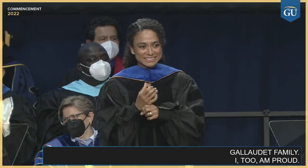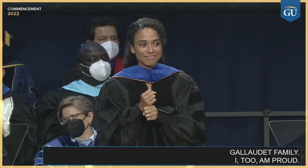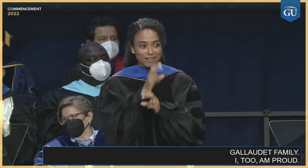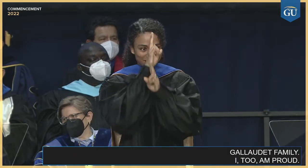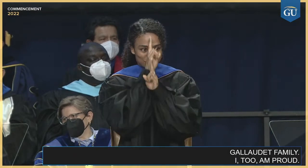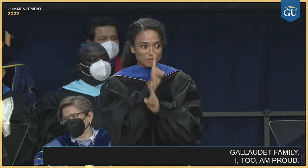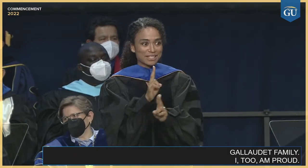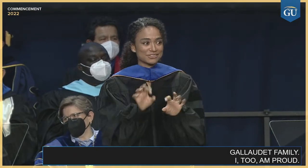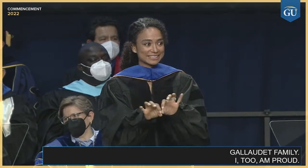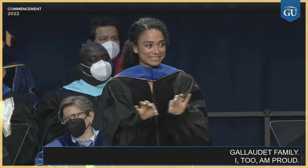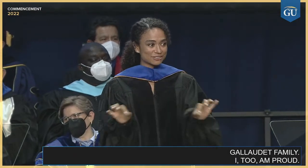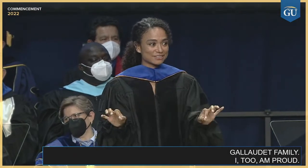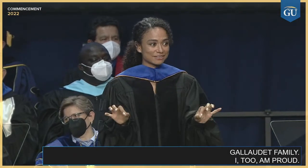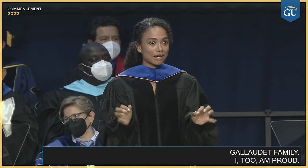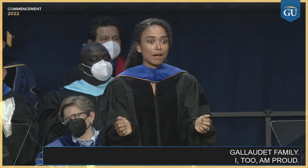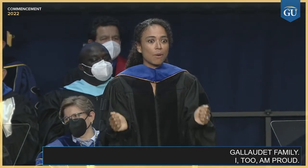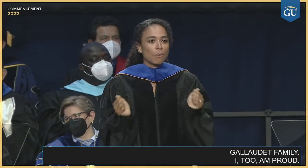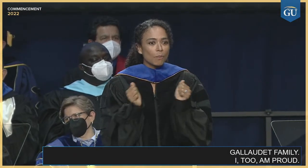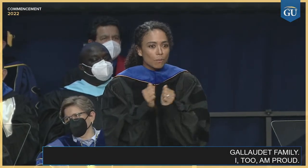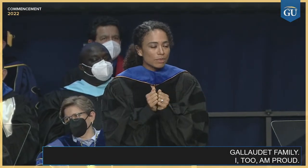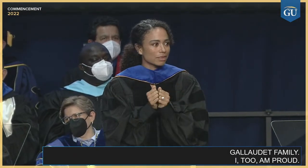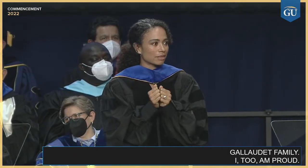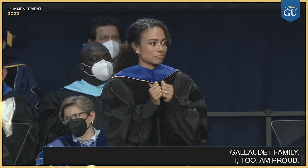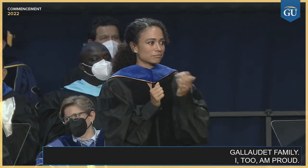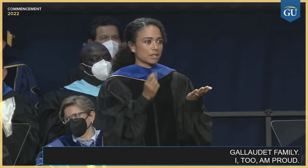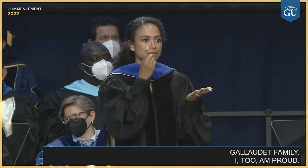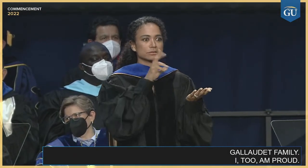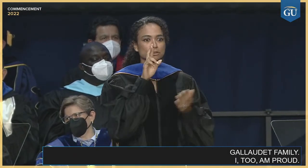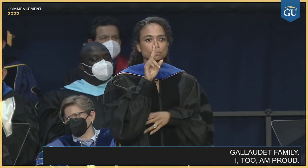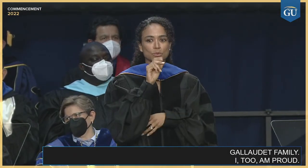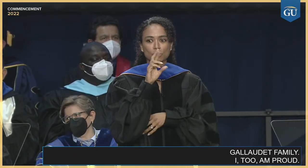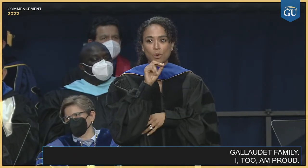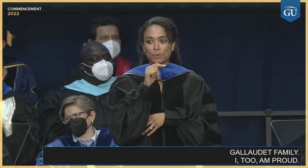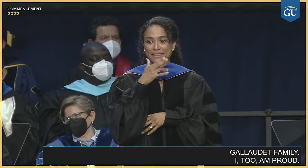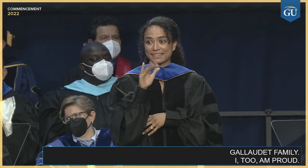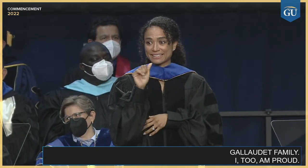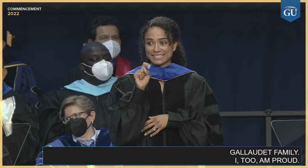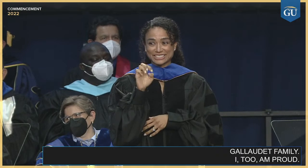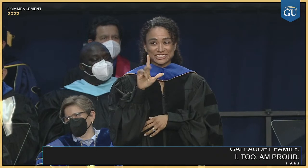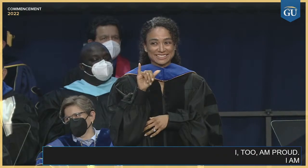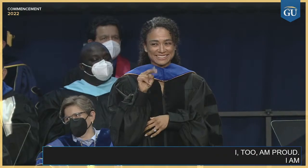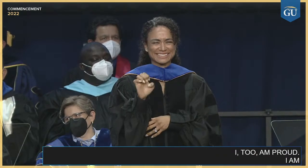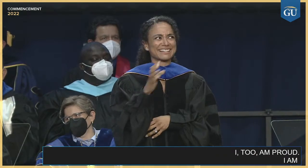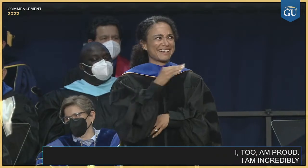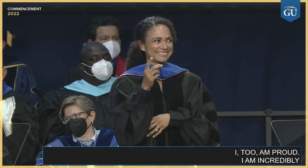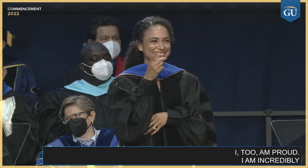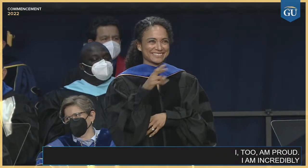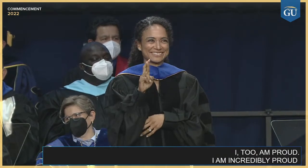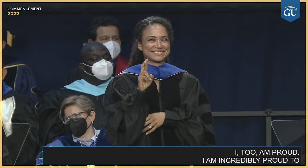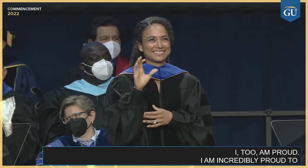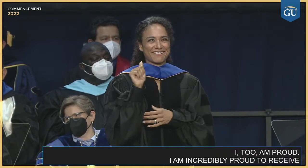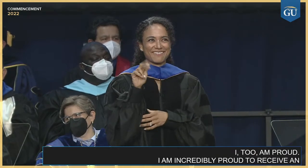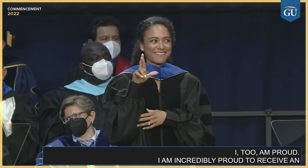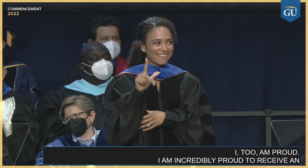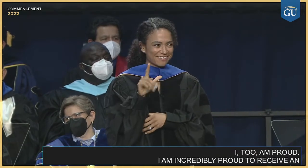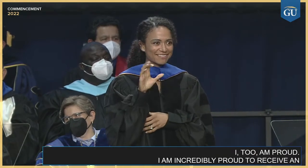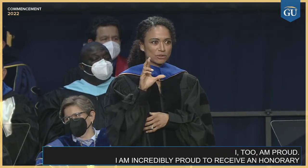I am incredibly proud to receive an honorary degree along with Dorothy Kasterlein and